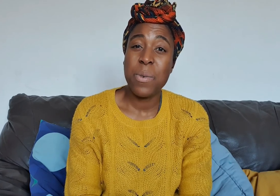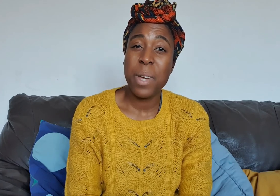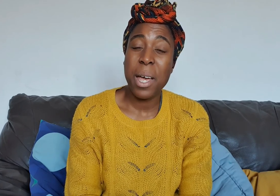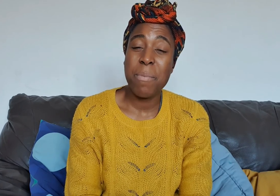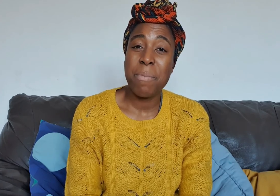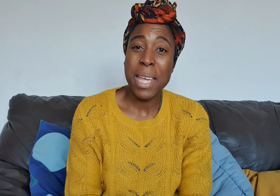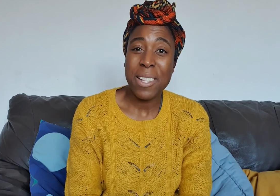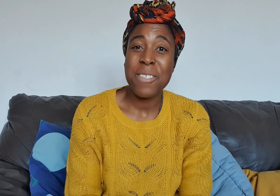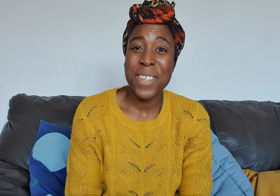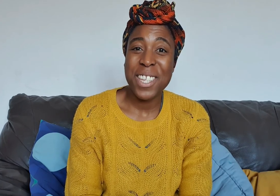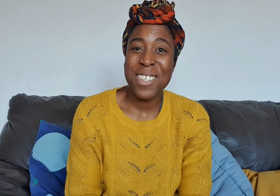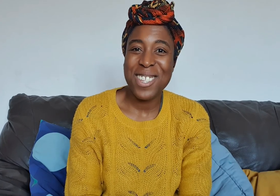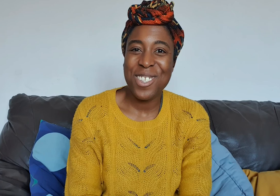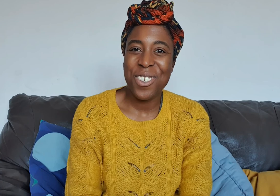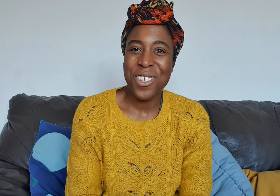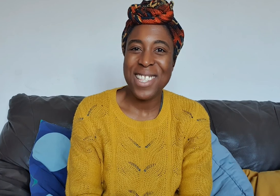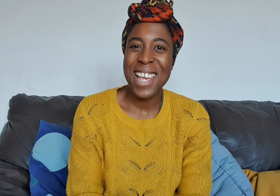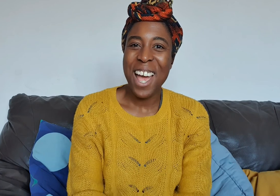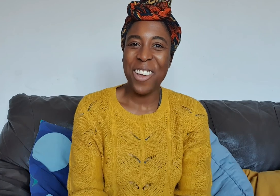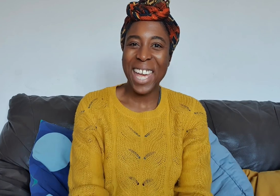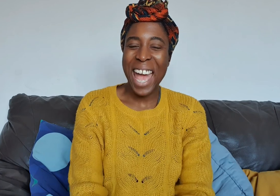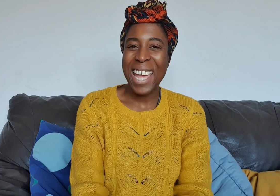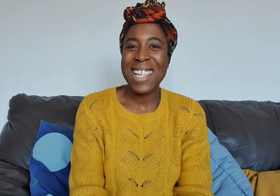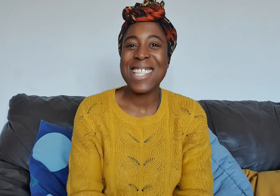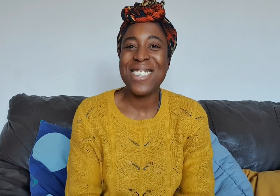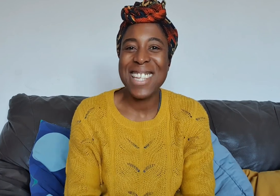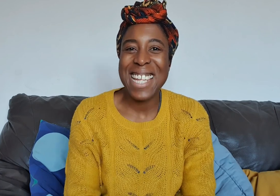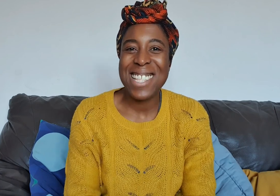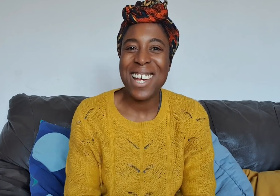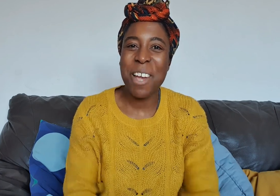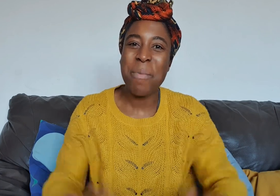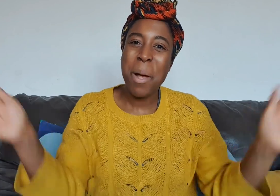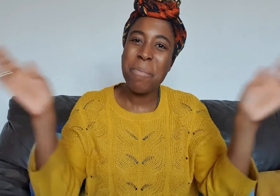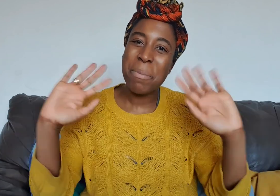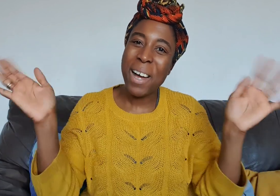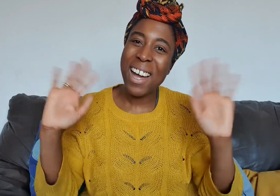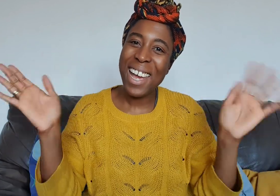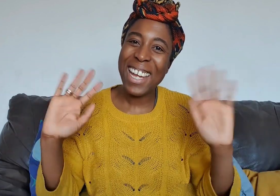make those videos in due course. Okay, until next time, bye-bye.